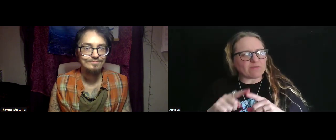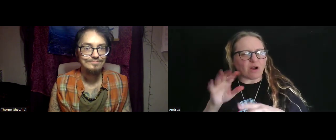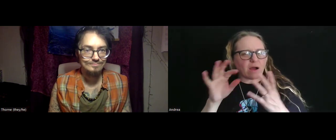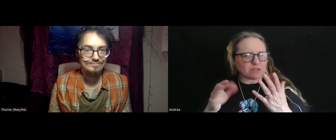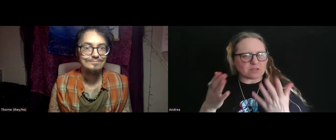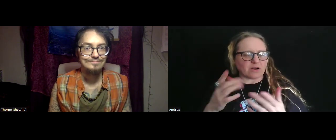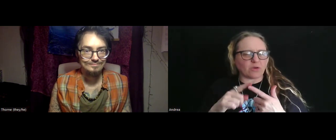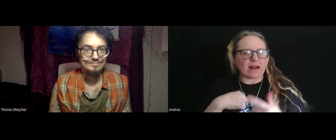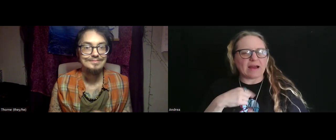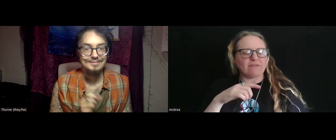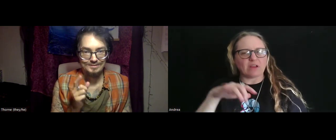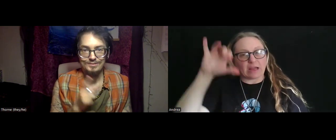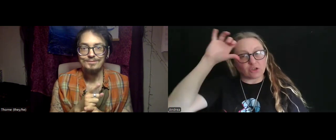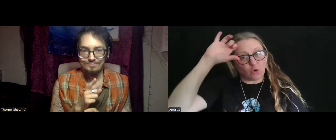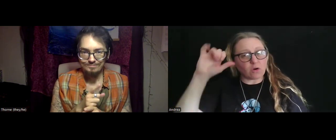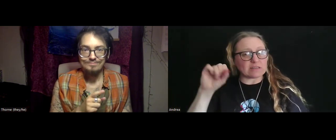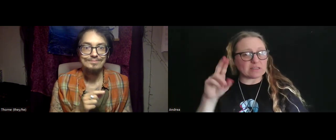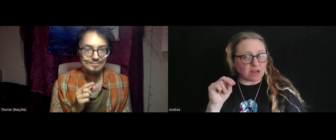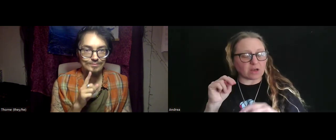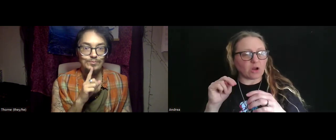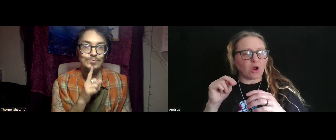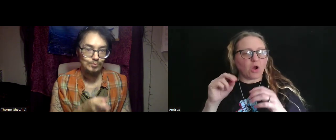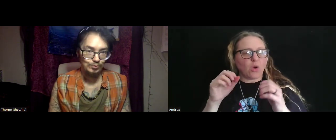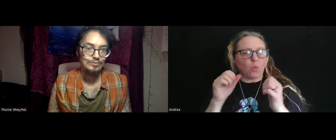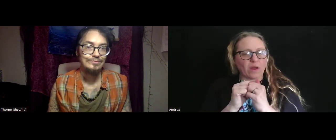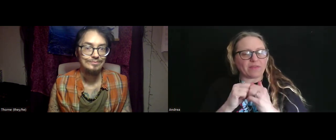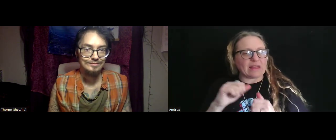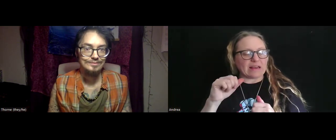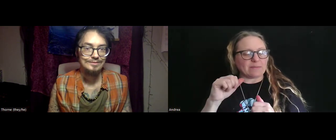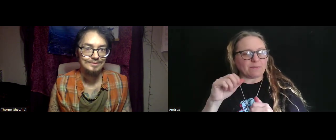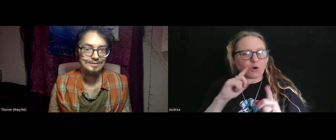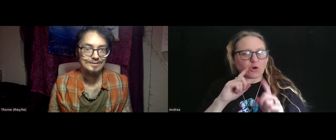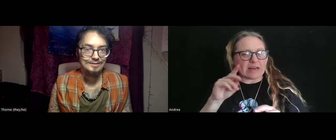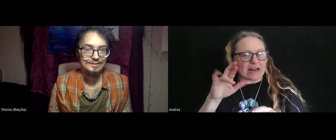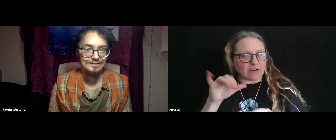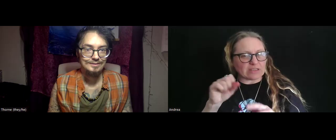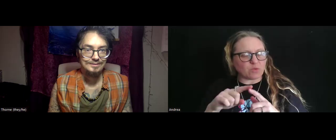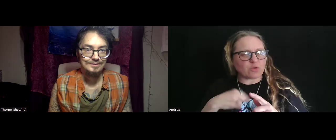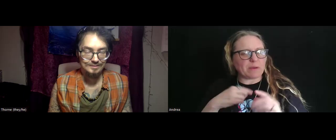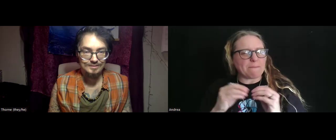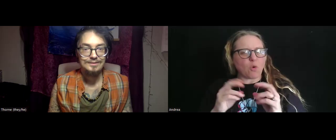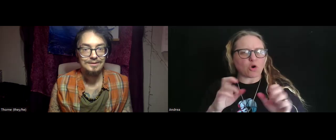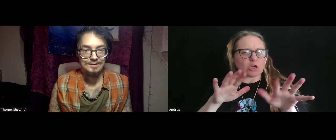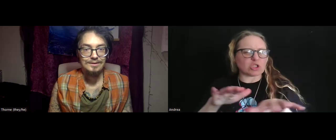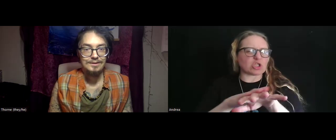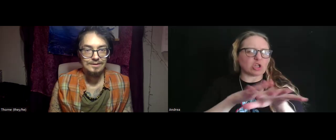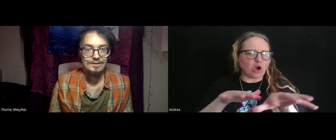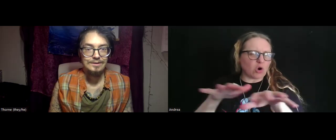different options there. You can have like a Taurus sun with Mercury and Aries, which would be more